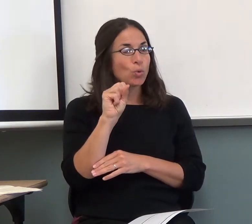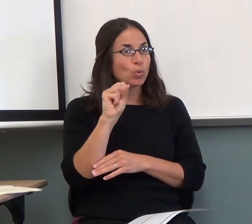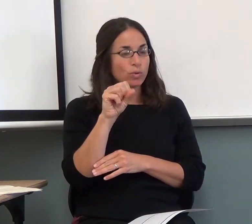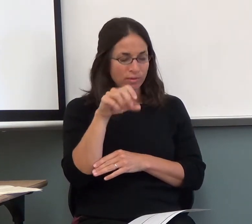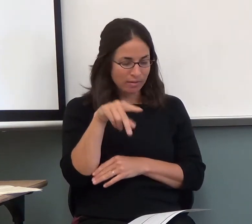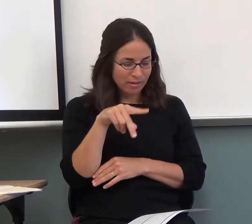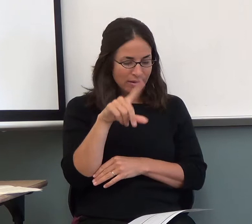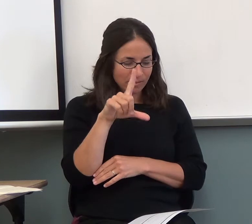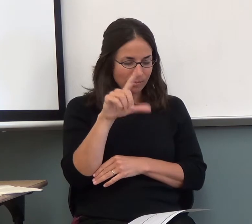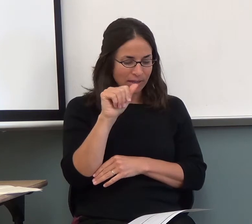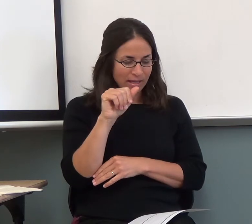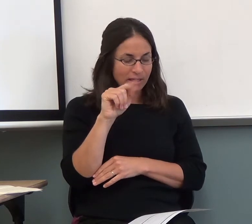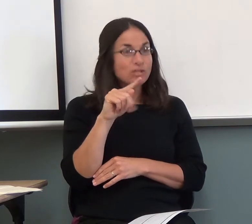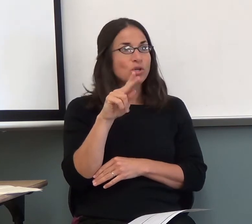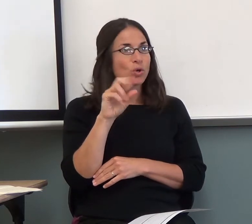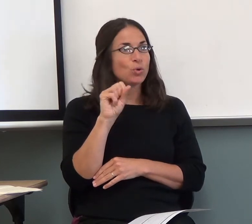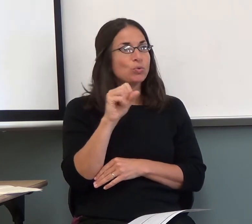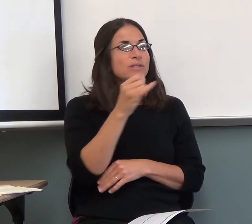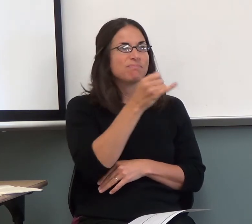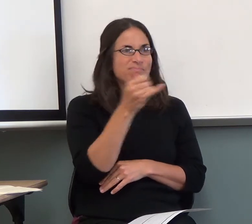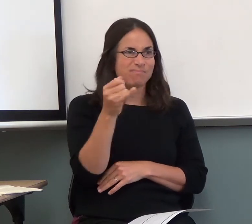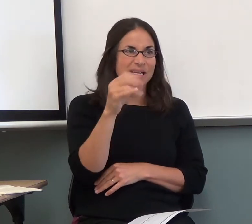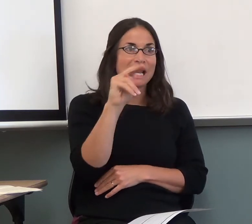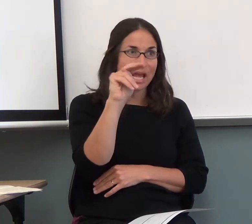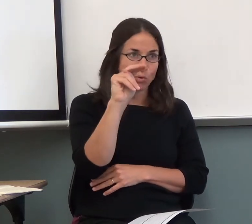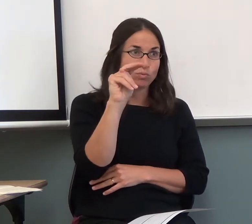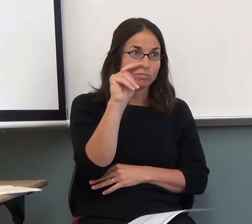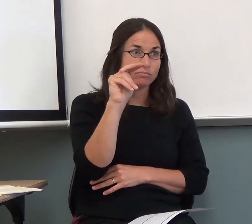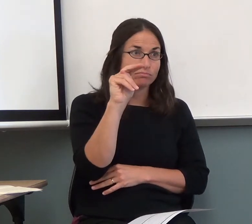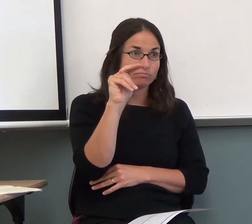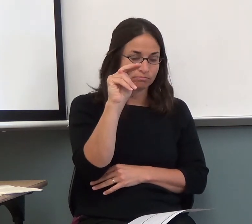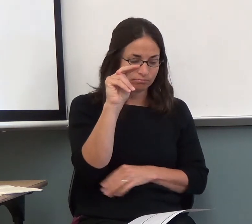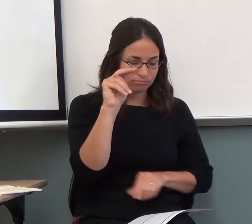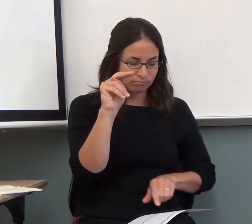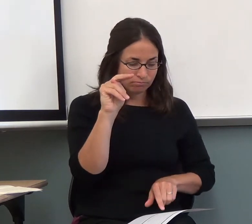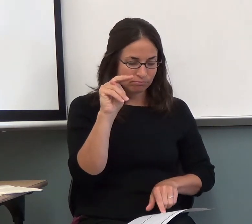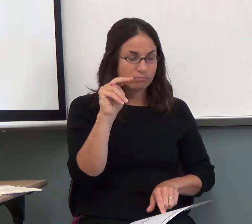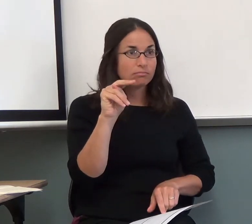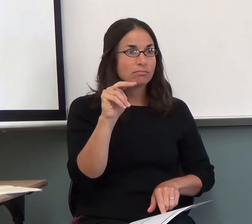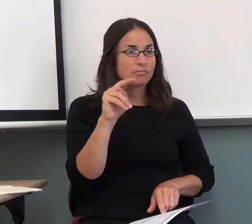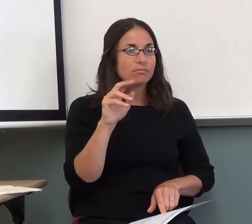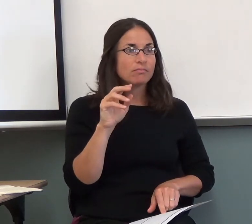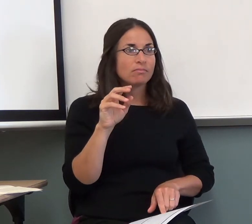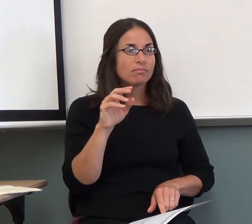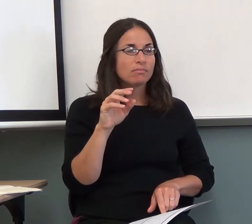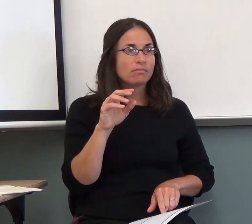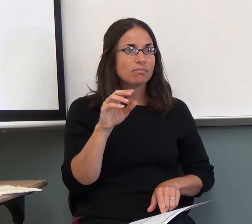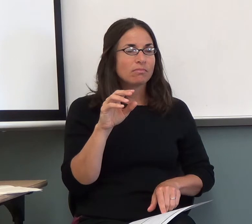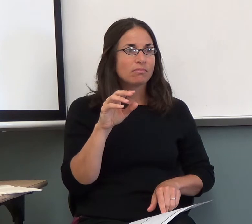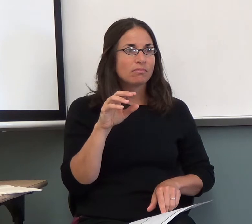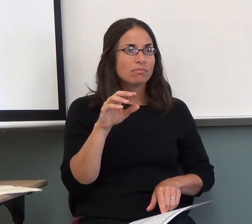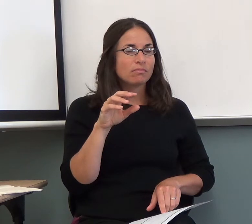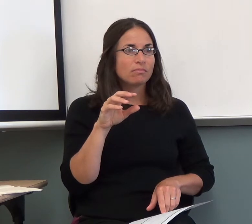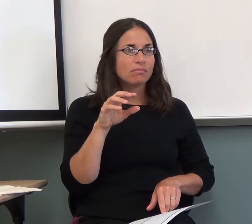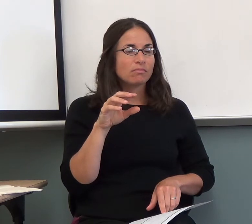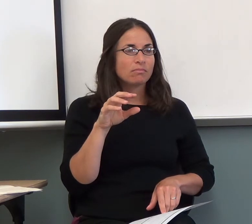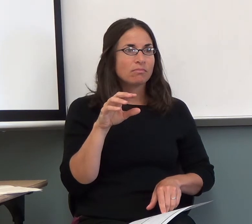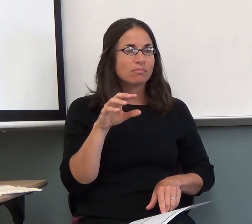noun, right? What about the word occupy? No. No. Most. No. Occupy most, is